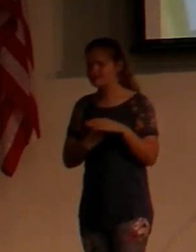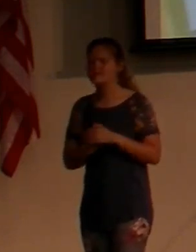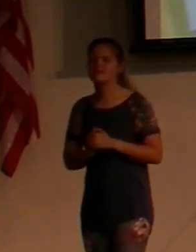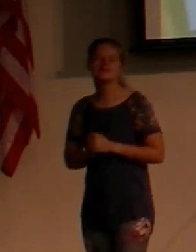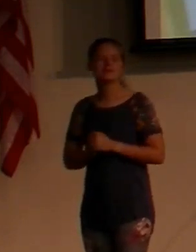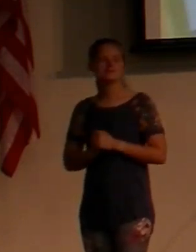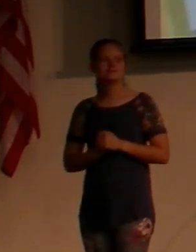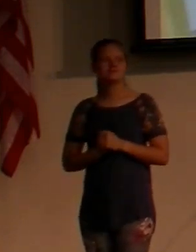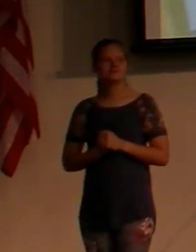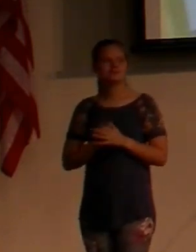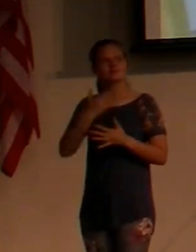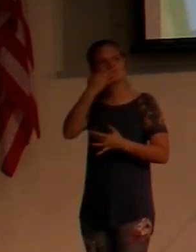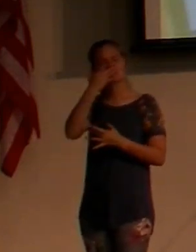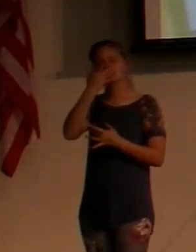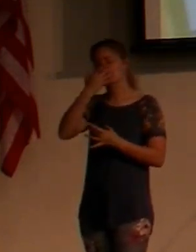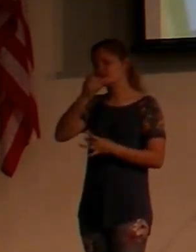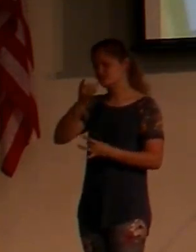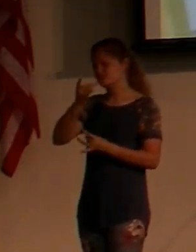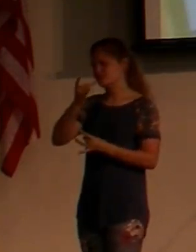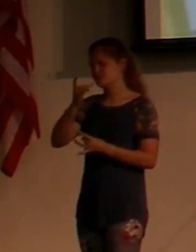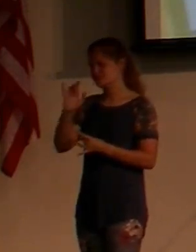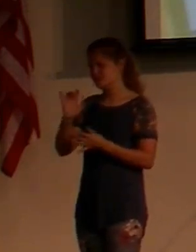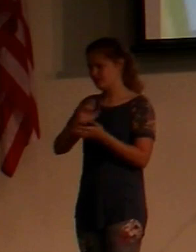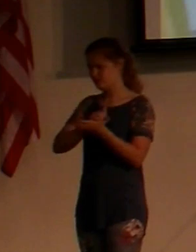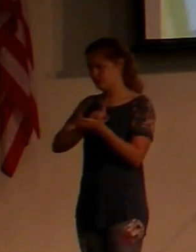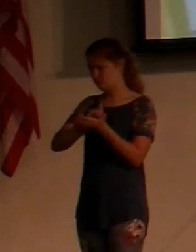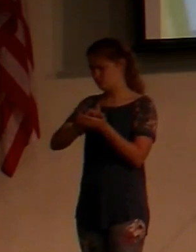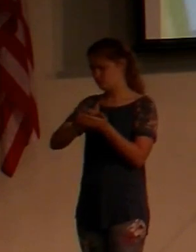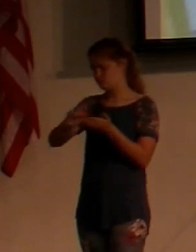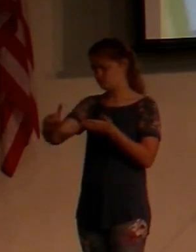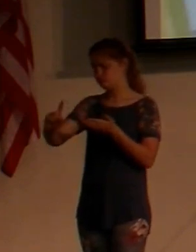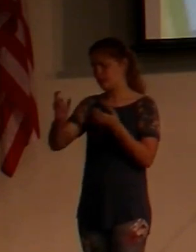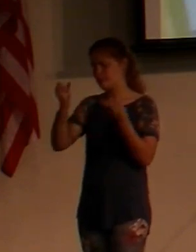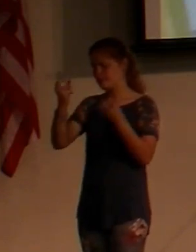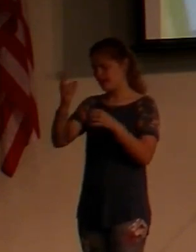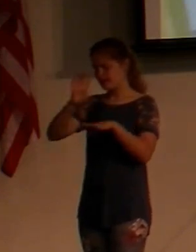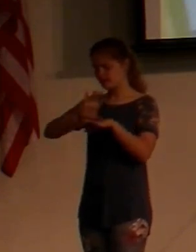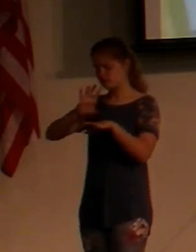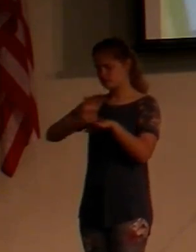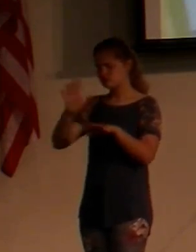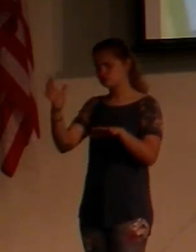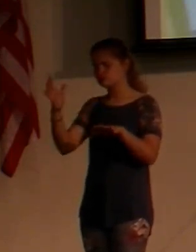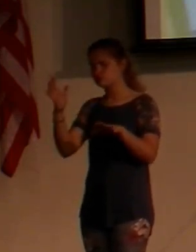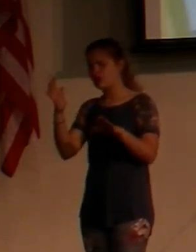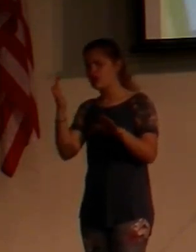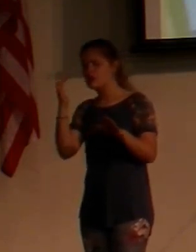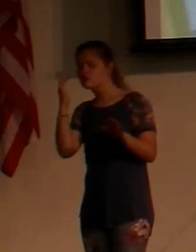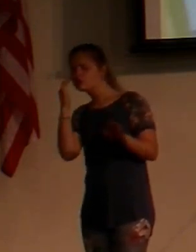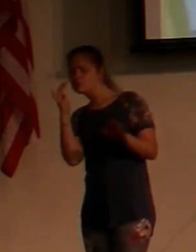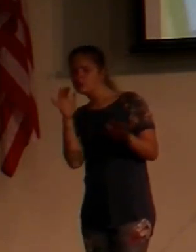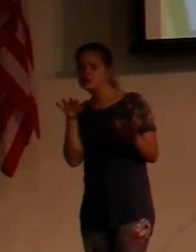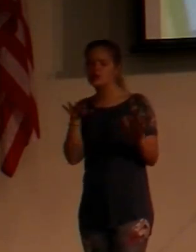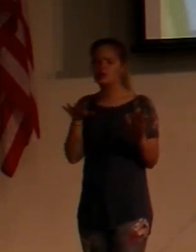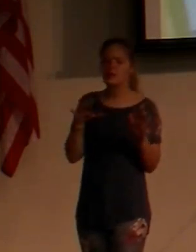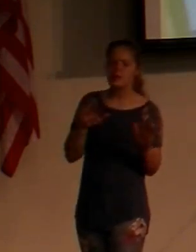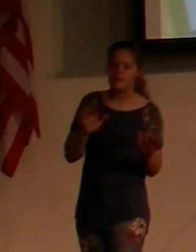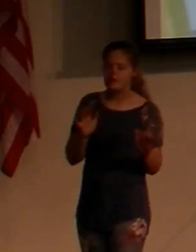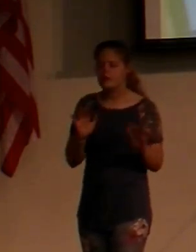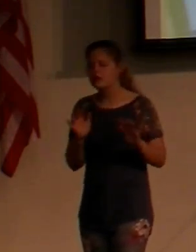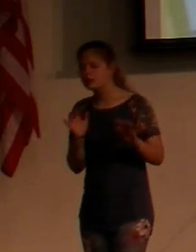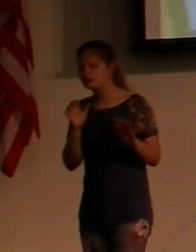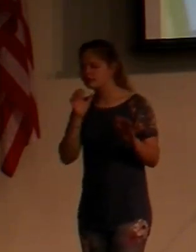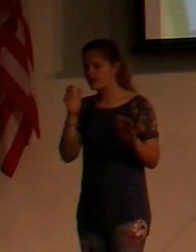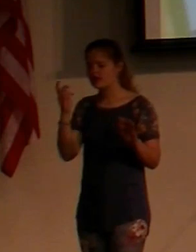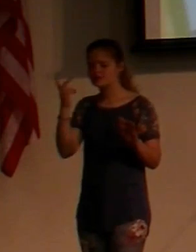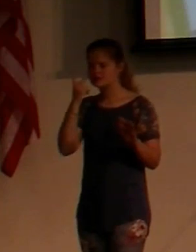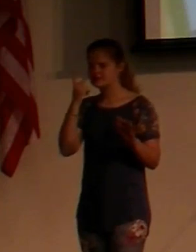But what's interesting is, as the week progressed, many of the congregation were familiar with him, but they hadn't seen him on a daily basis.